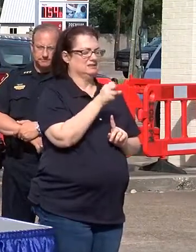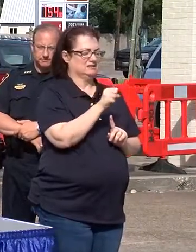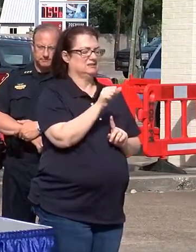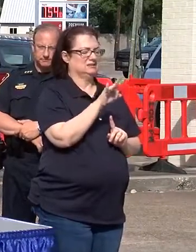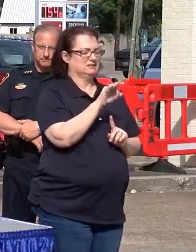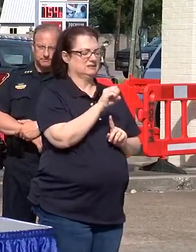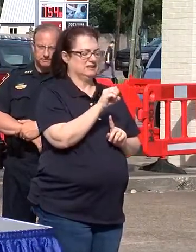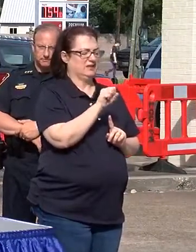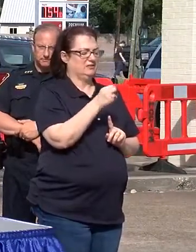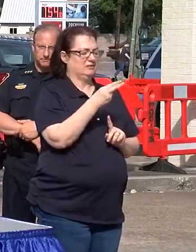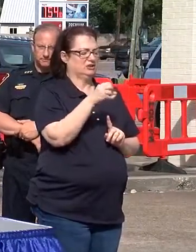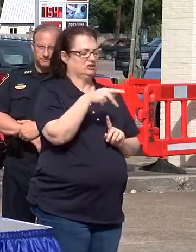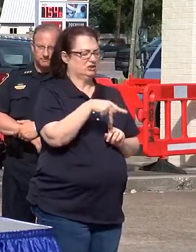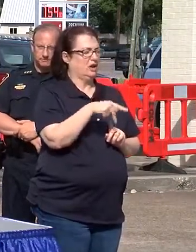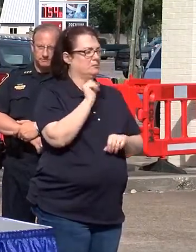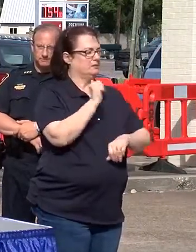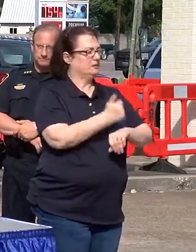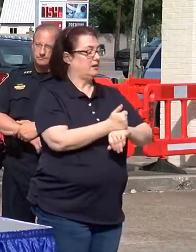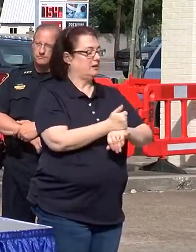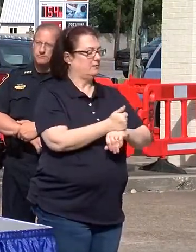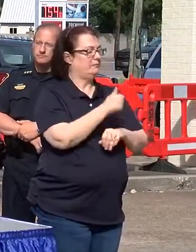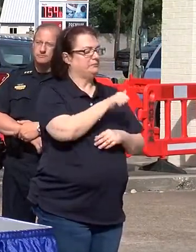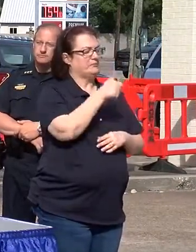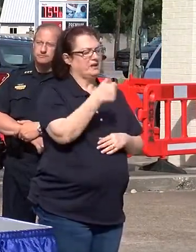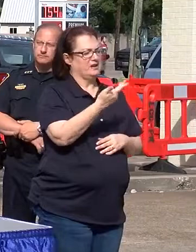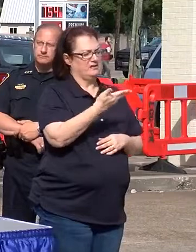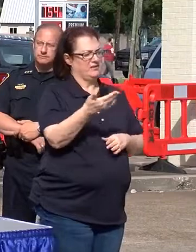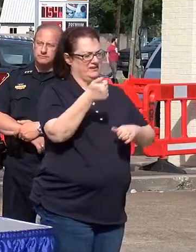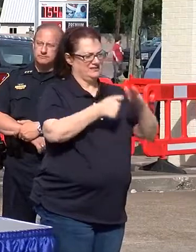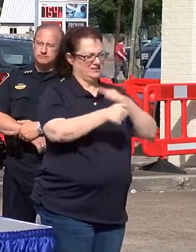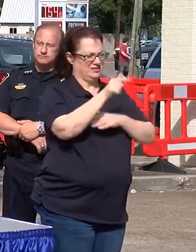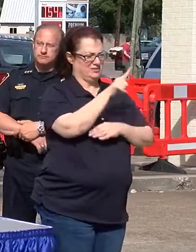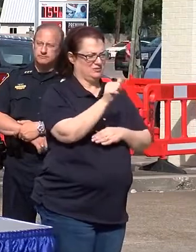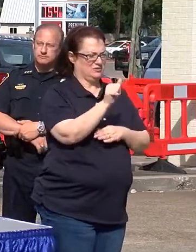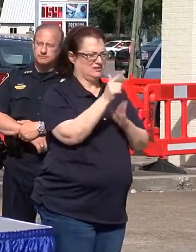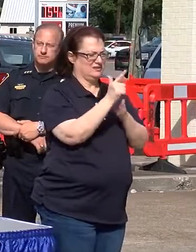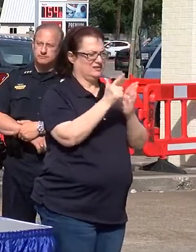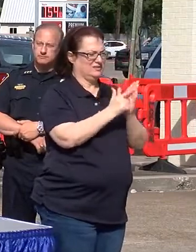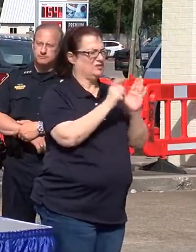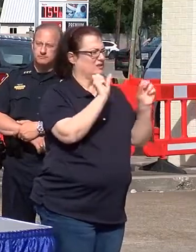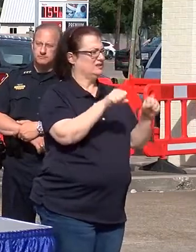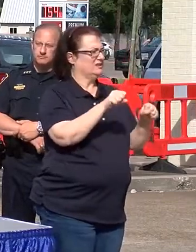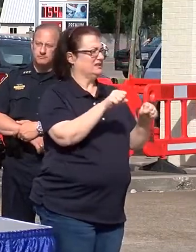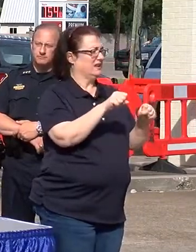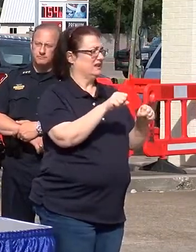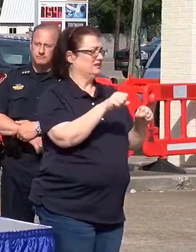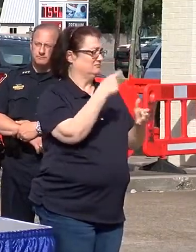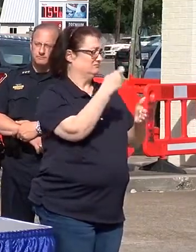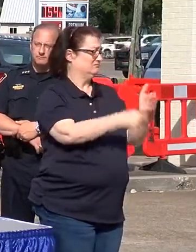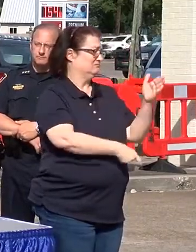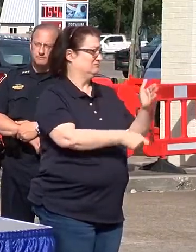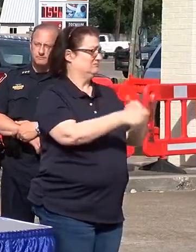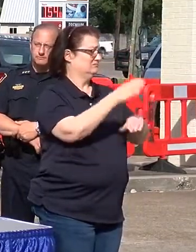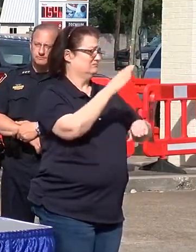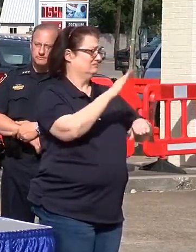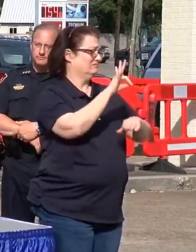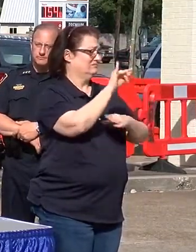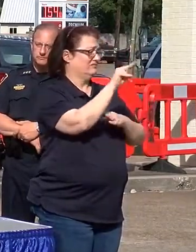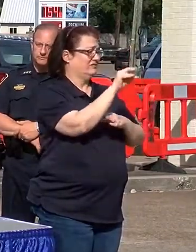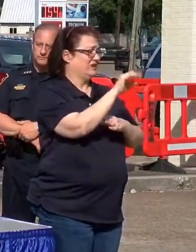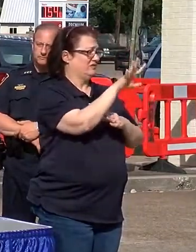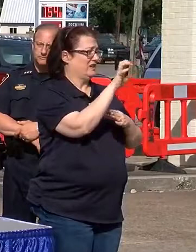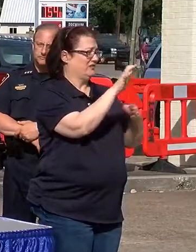one mechanism. The other mechanism is under Louisiana law, we can enforce a fine of up to $500 and/or parish jail time